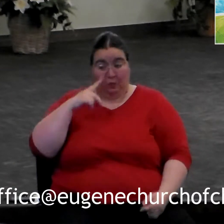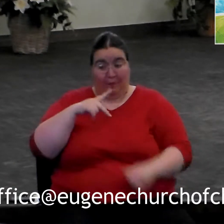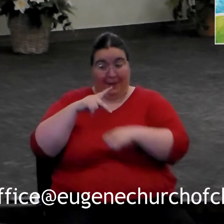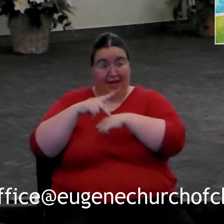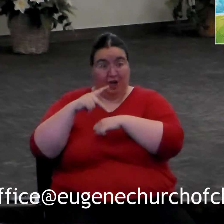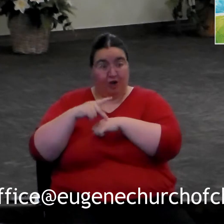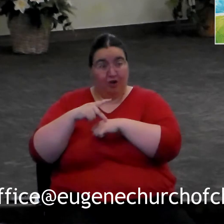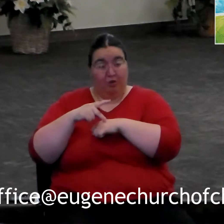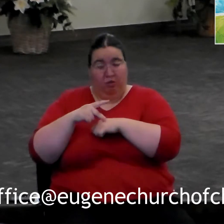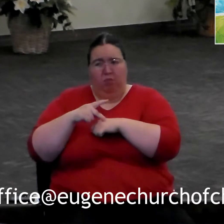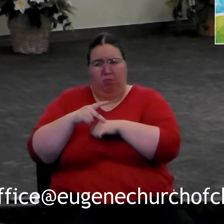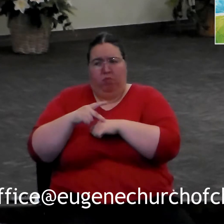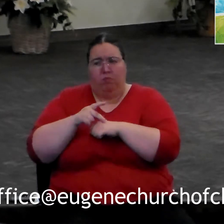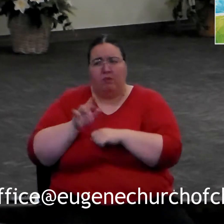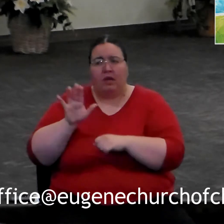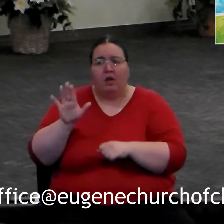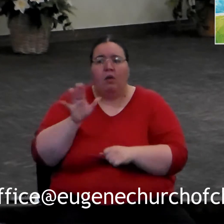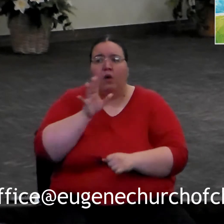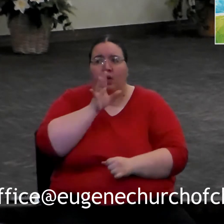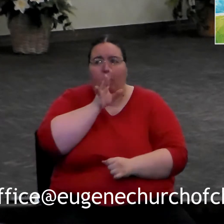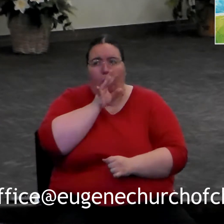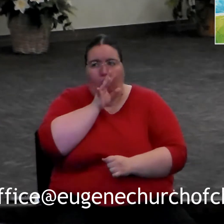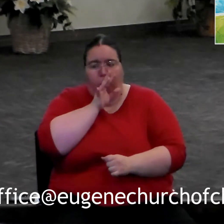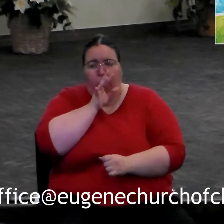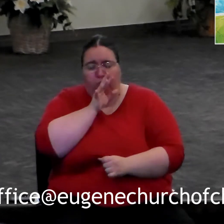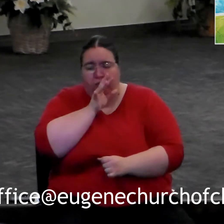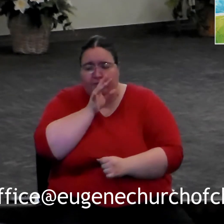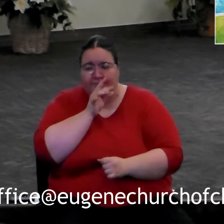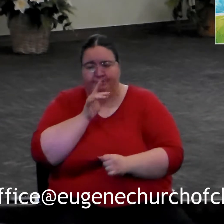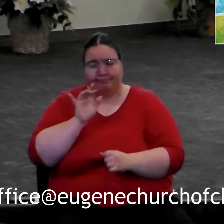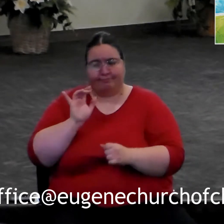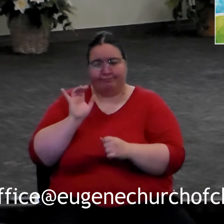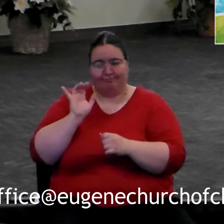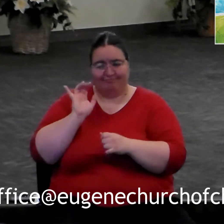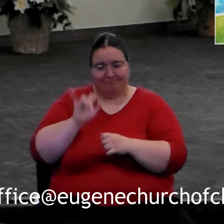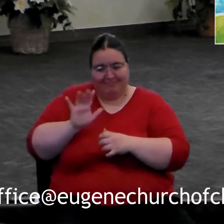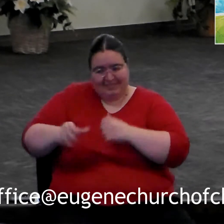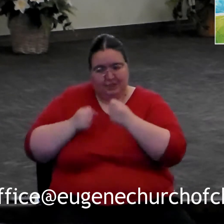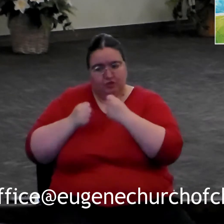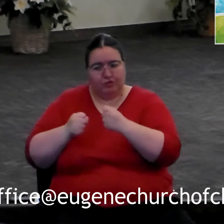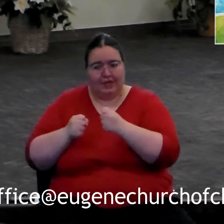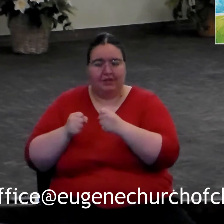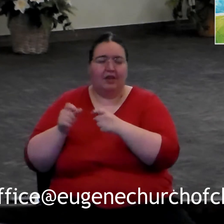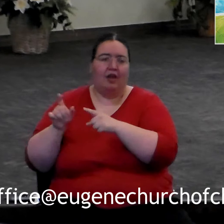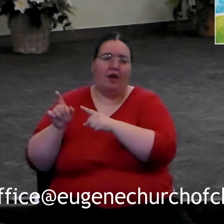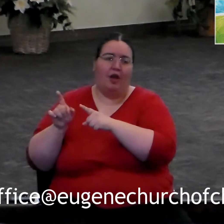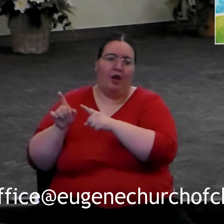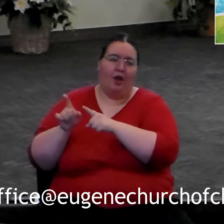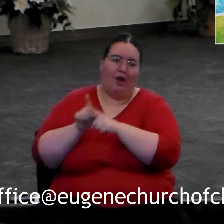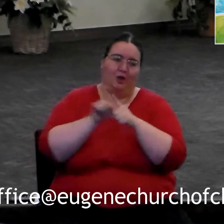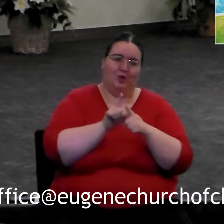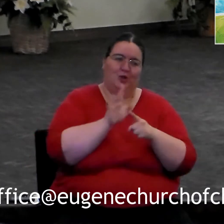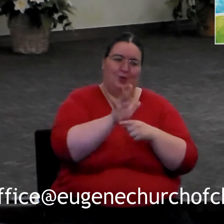challenge to use his mouth in the right way. You do not have in mind the concerns of God, but merely human concerns.